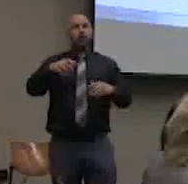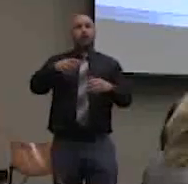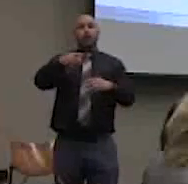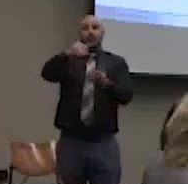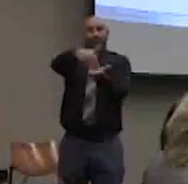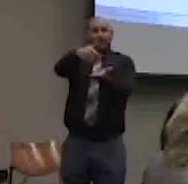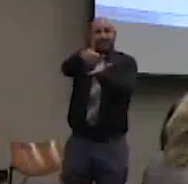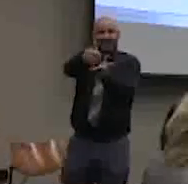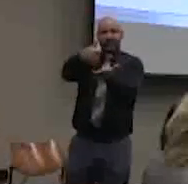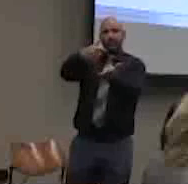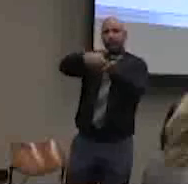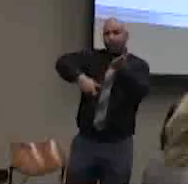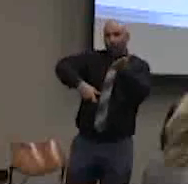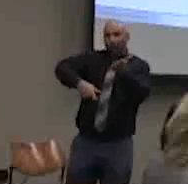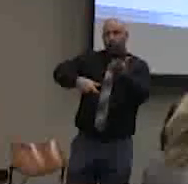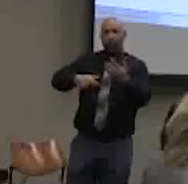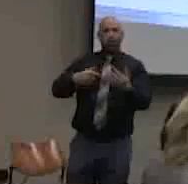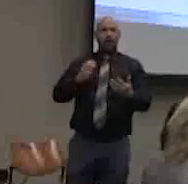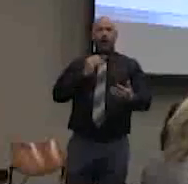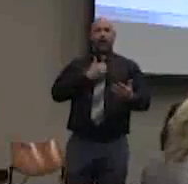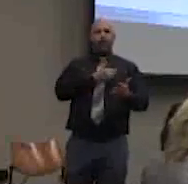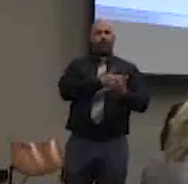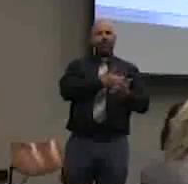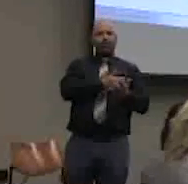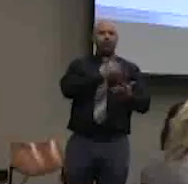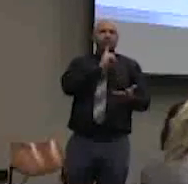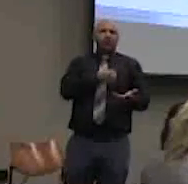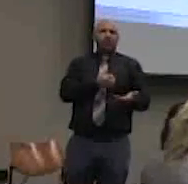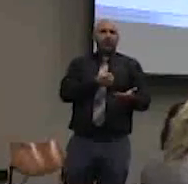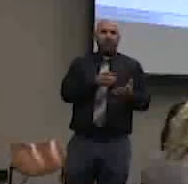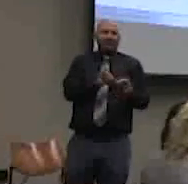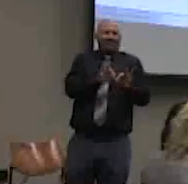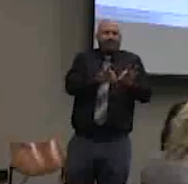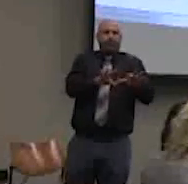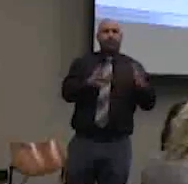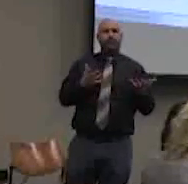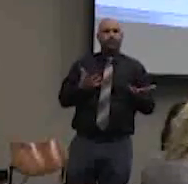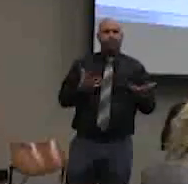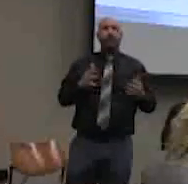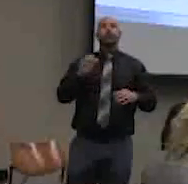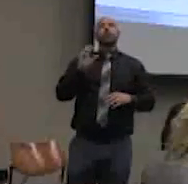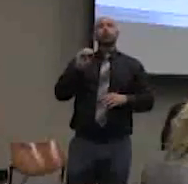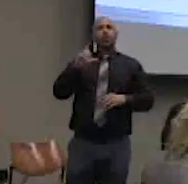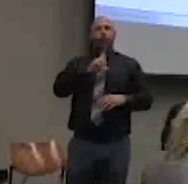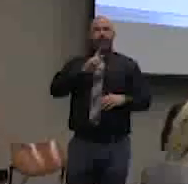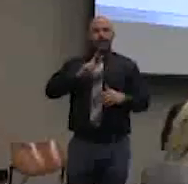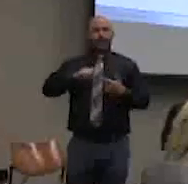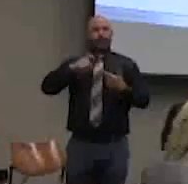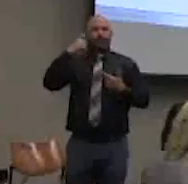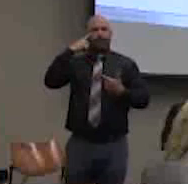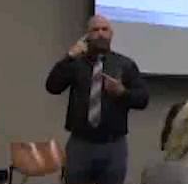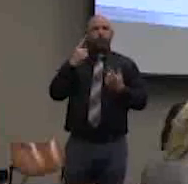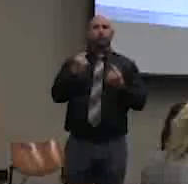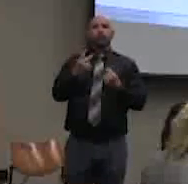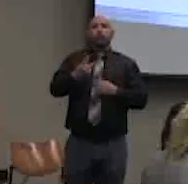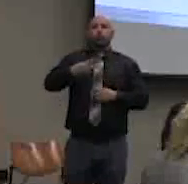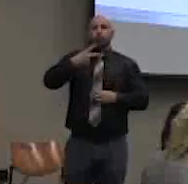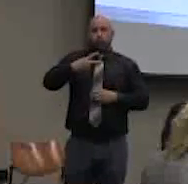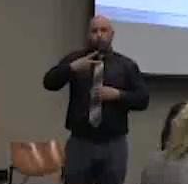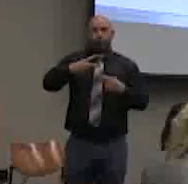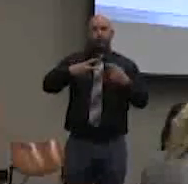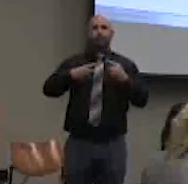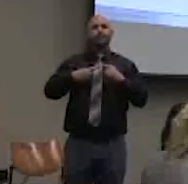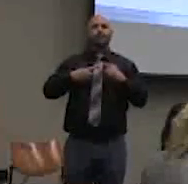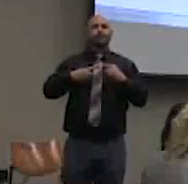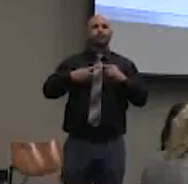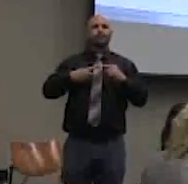had not so useful. And so the legislature and the governor did two things on that front. First,